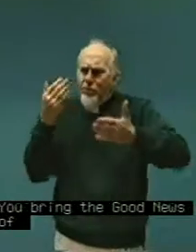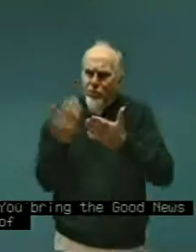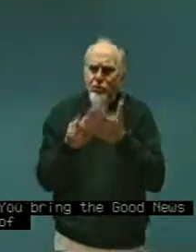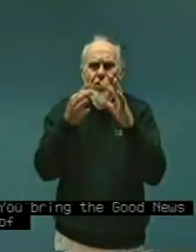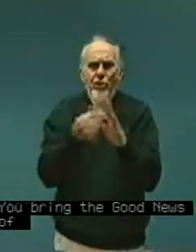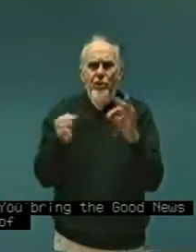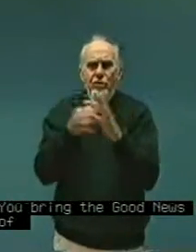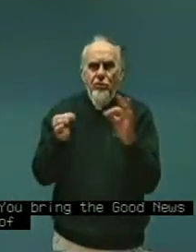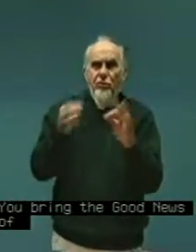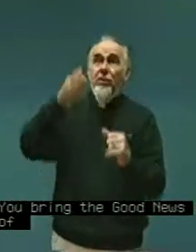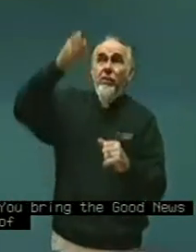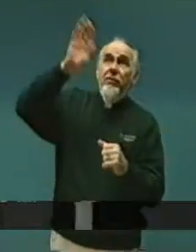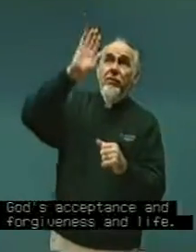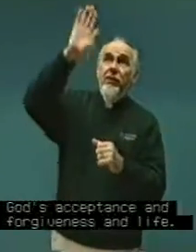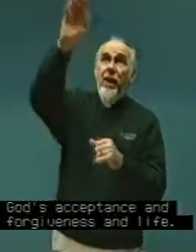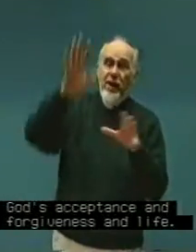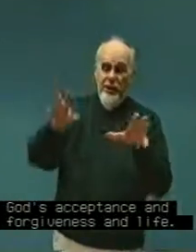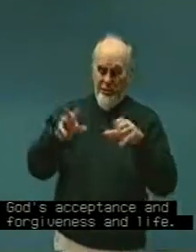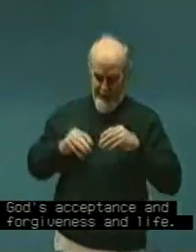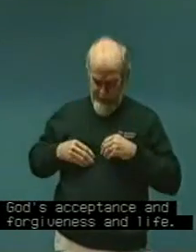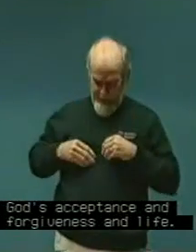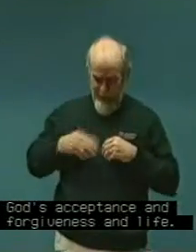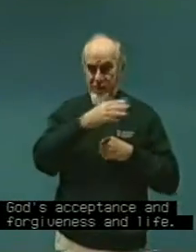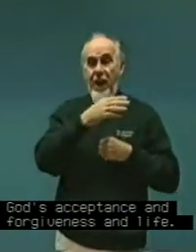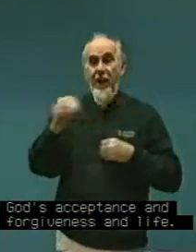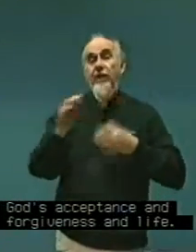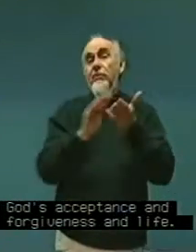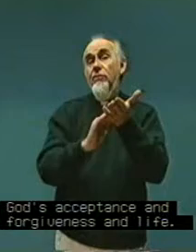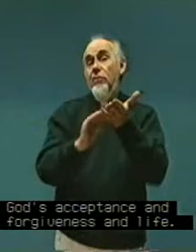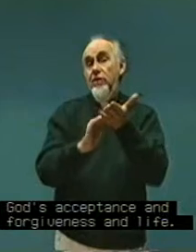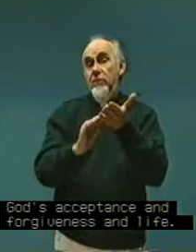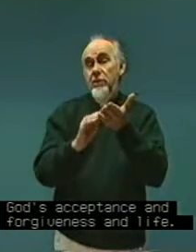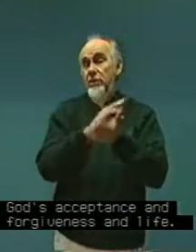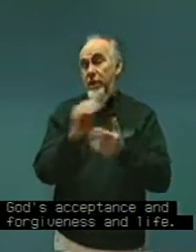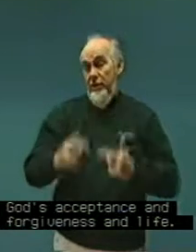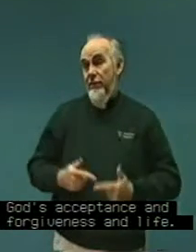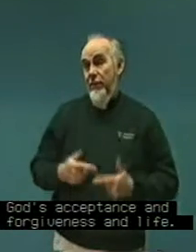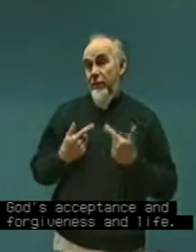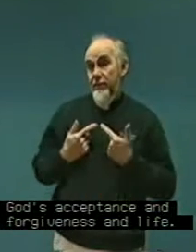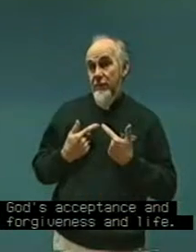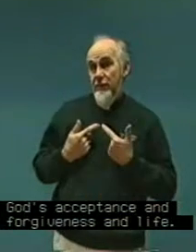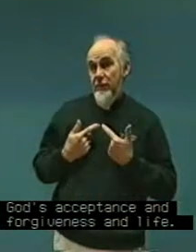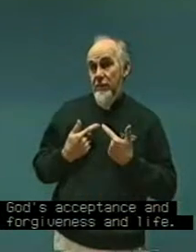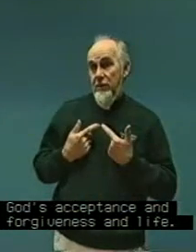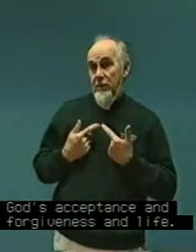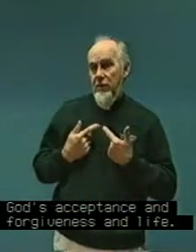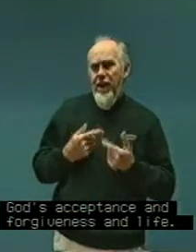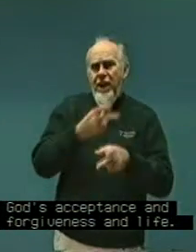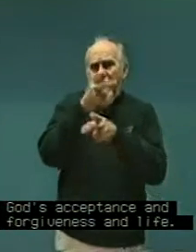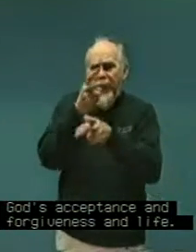You bring the good news of God's acceptance and forgiveness and life.